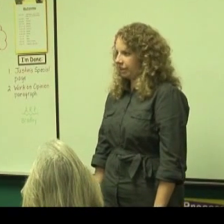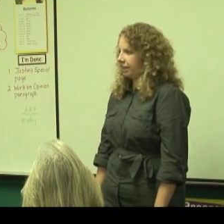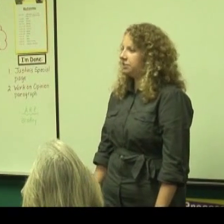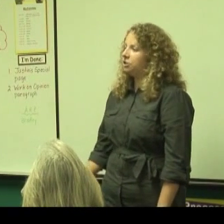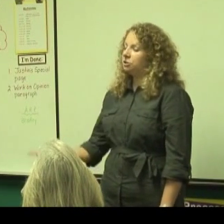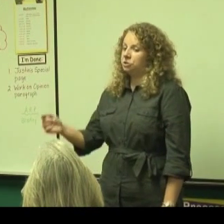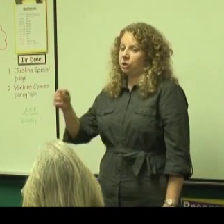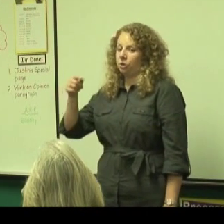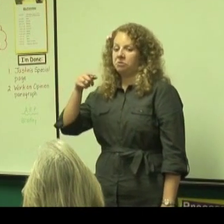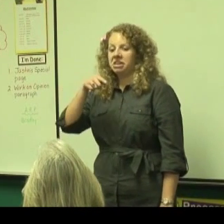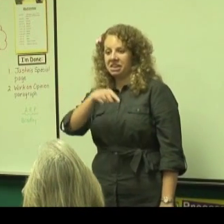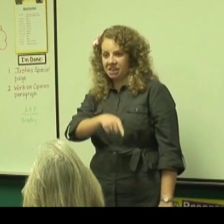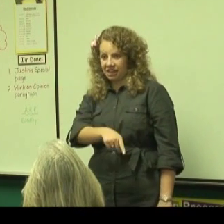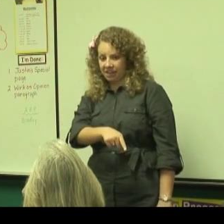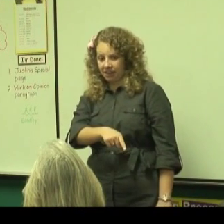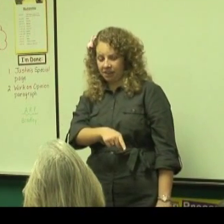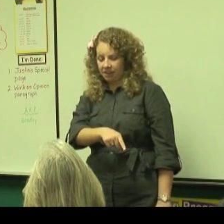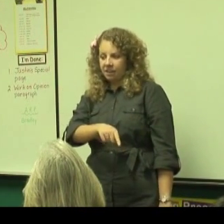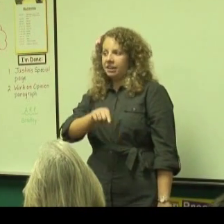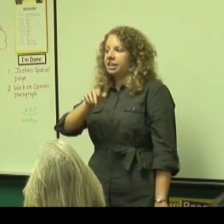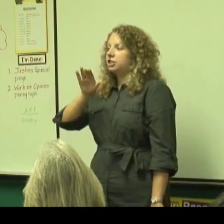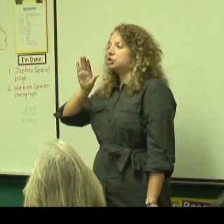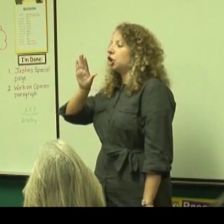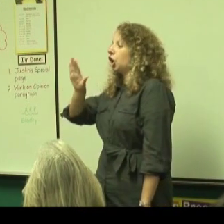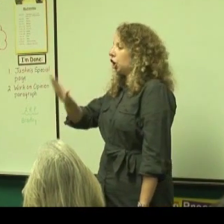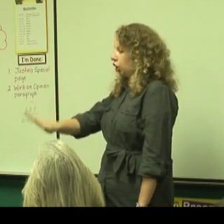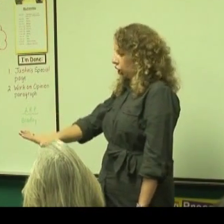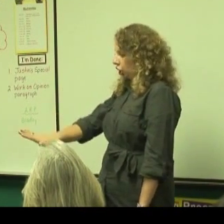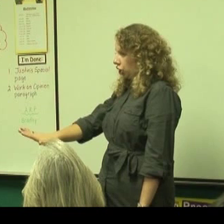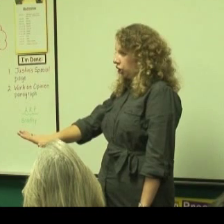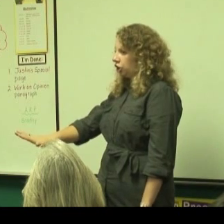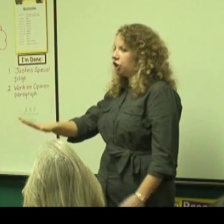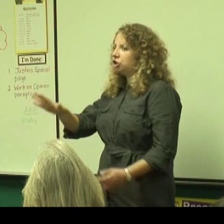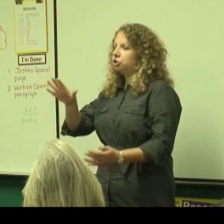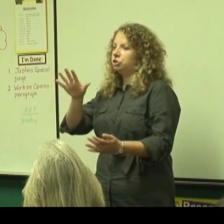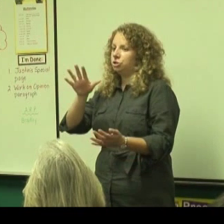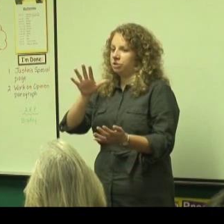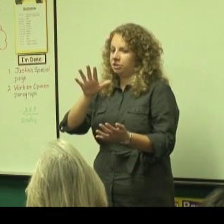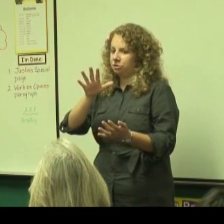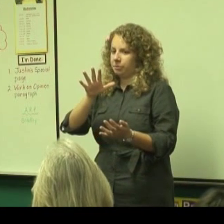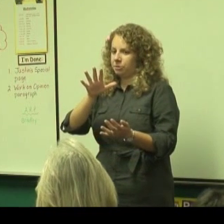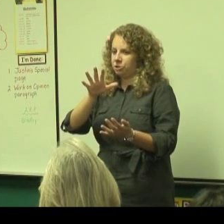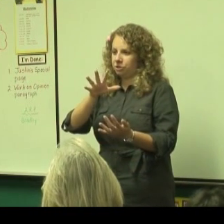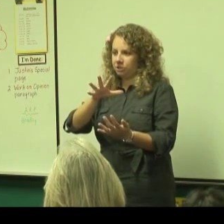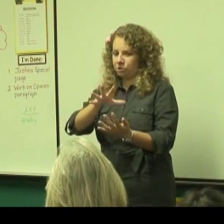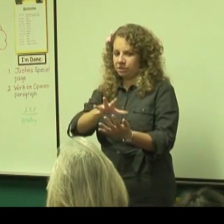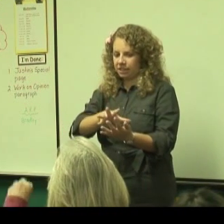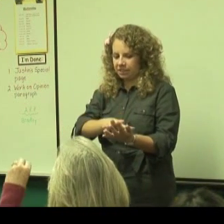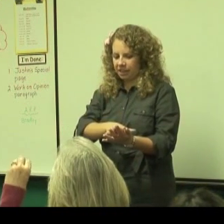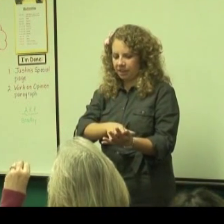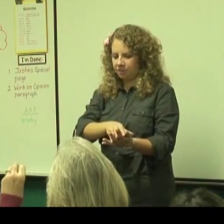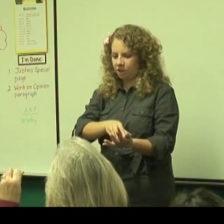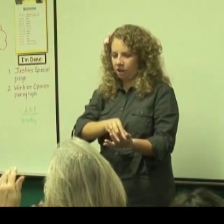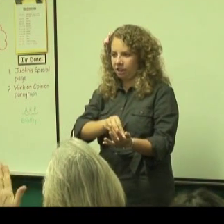okay? So he is her student. Do you remember student? So it's like taking the